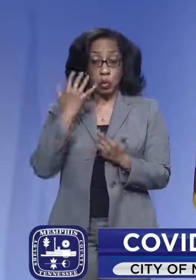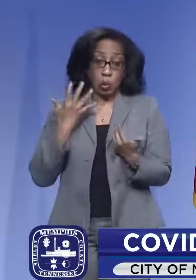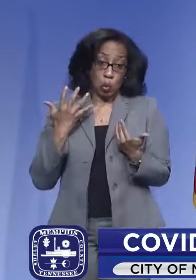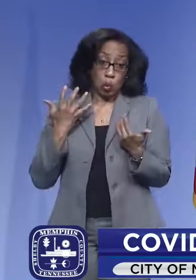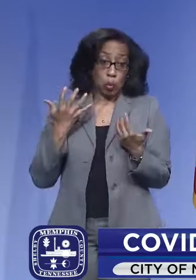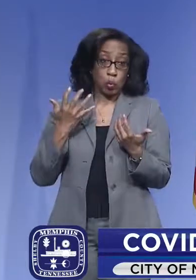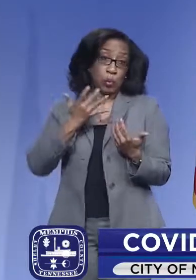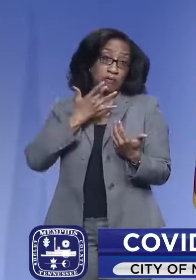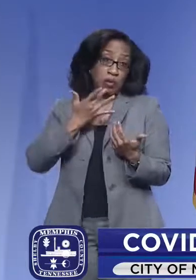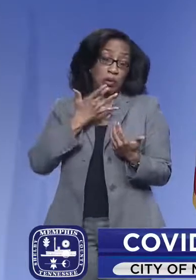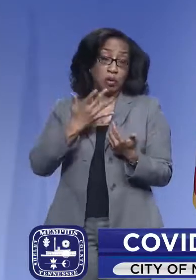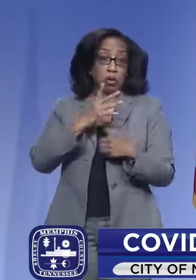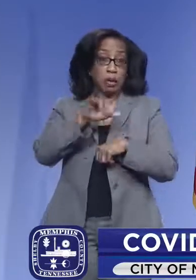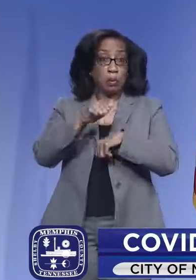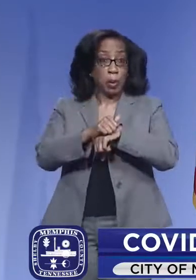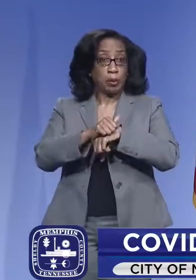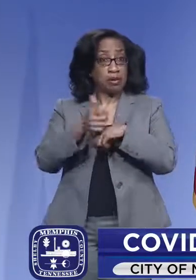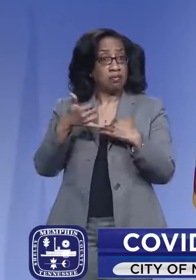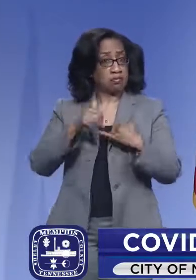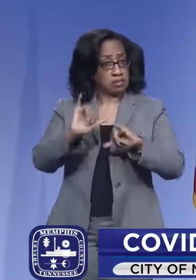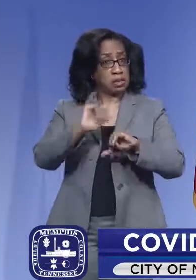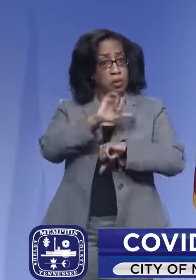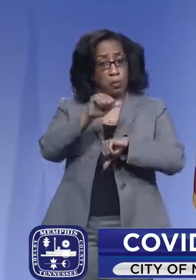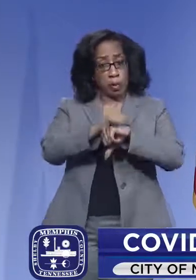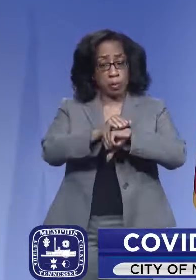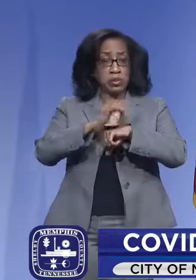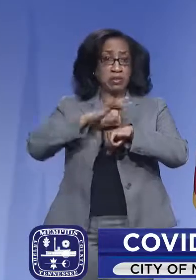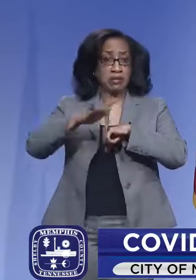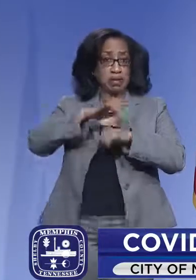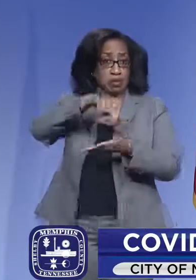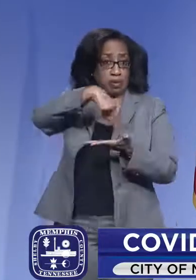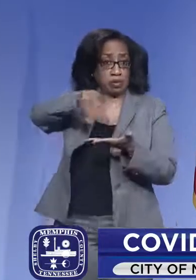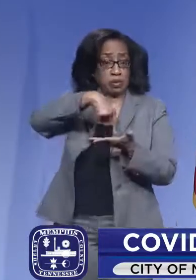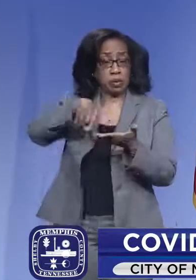we still have some appointments available this week. And if you go to